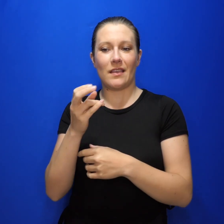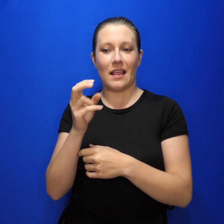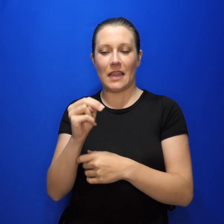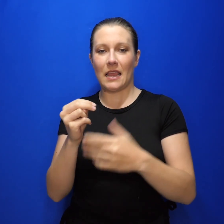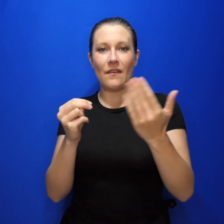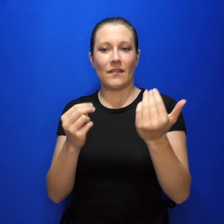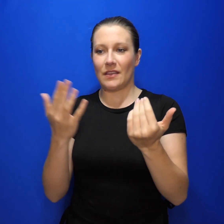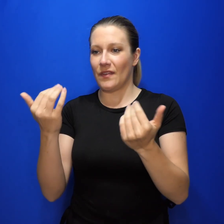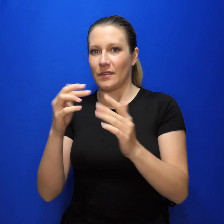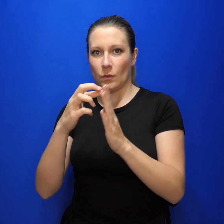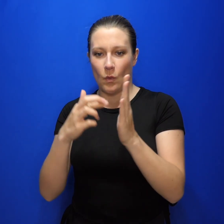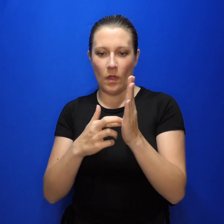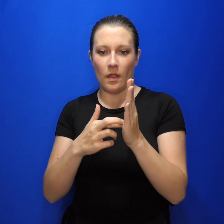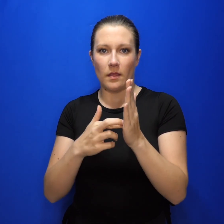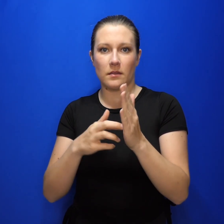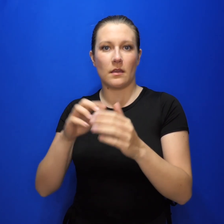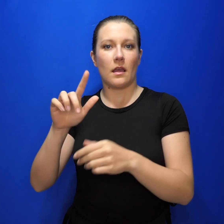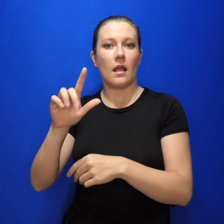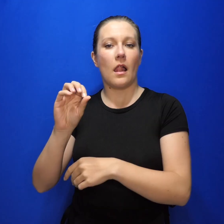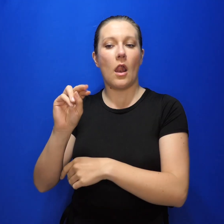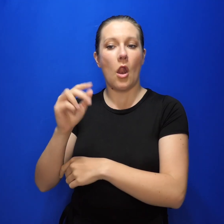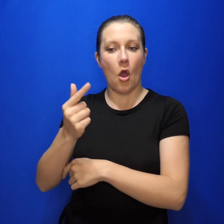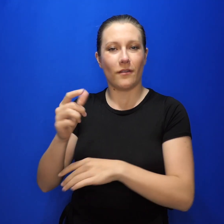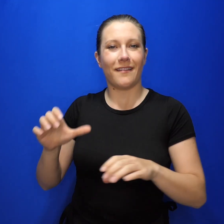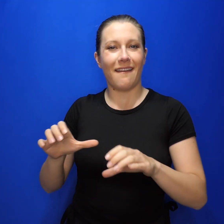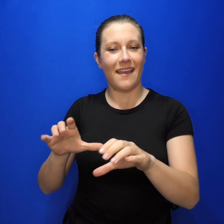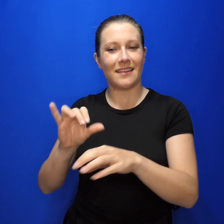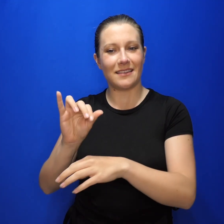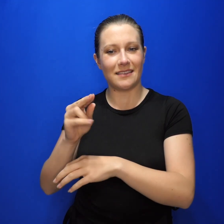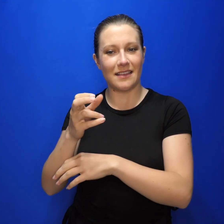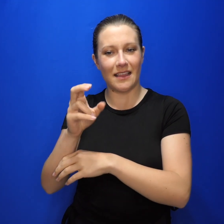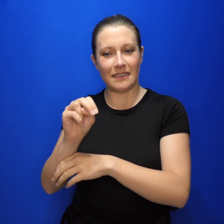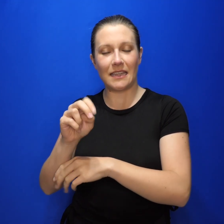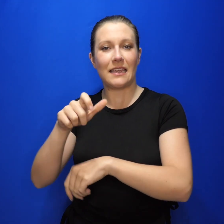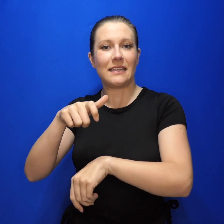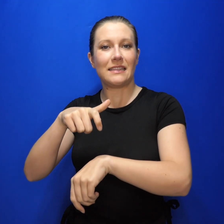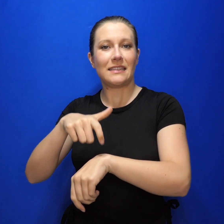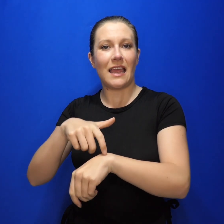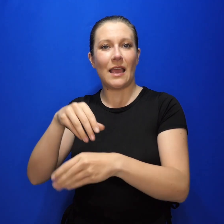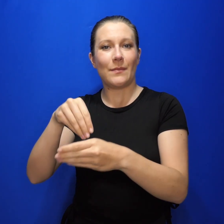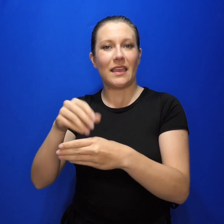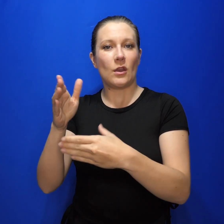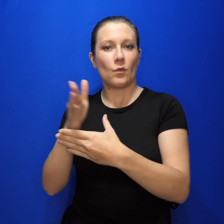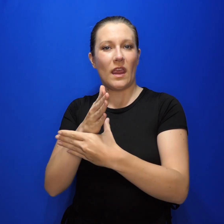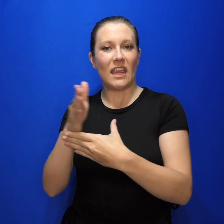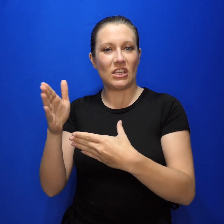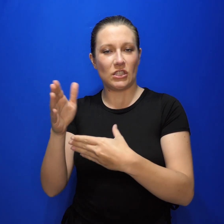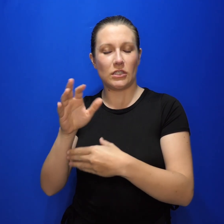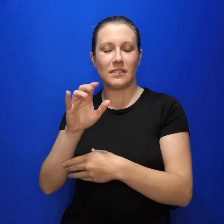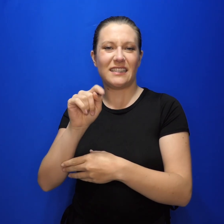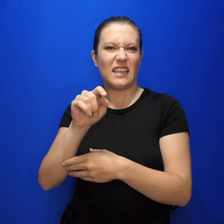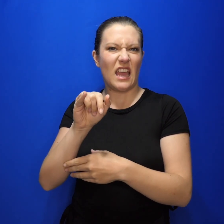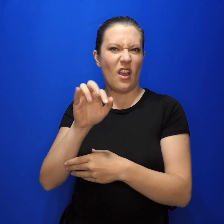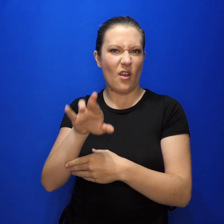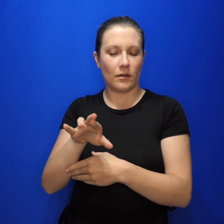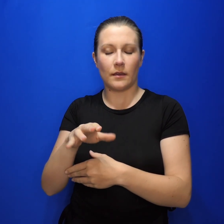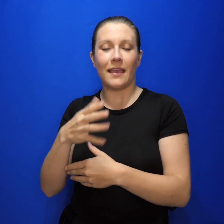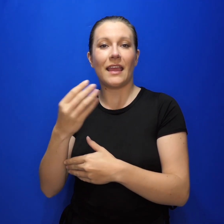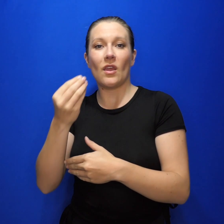15-15 Rule, Long-Acting Insulin, Time and Range, like what range you're shooting for, and food choices. Today, we're going to